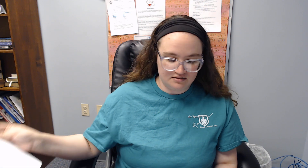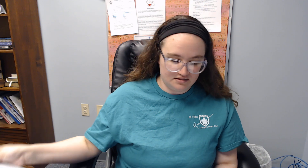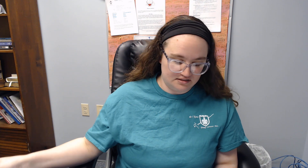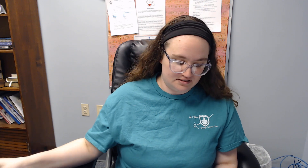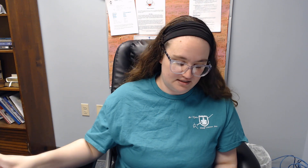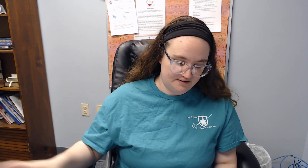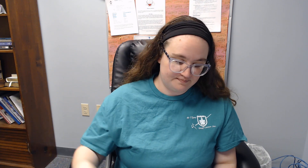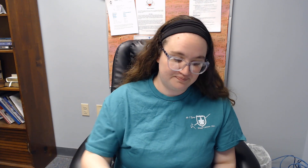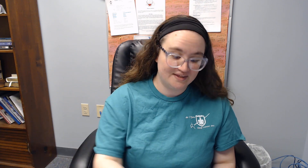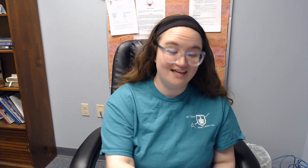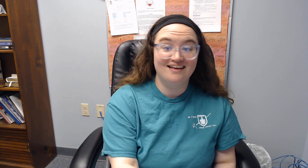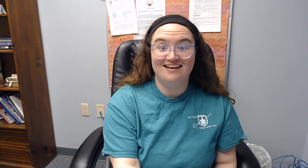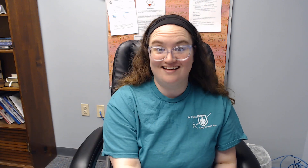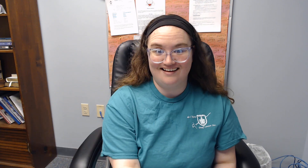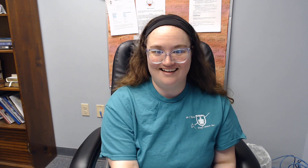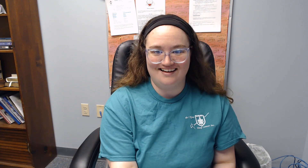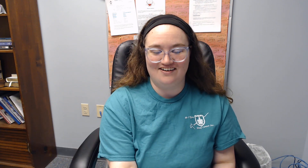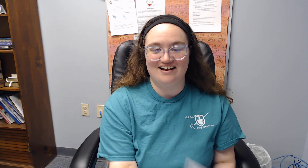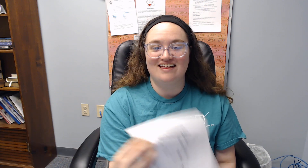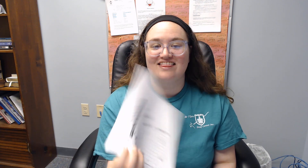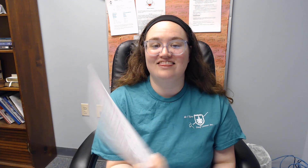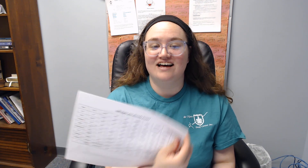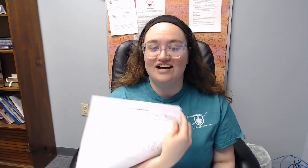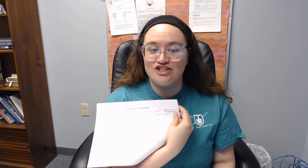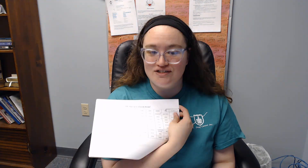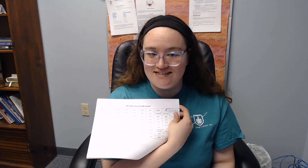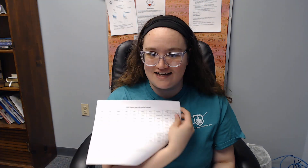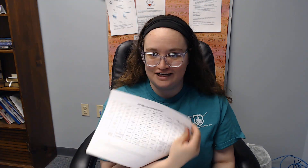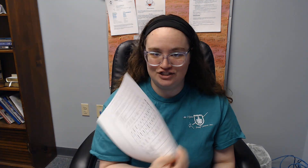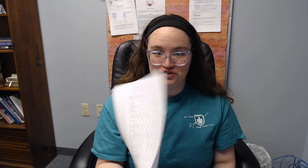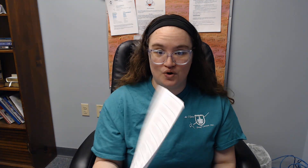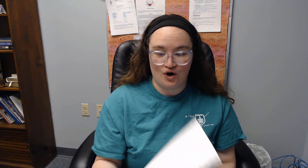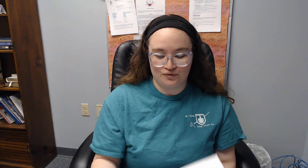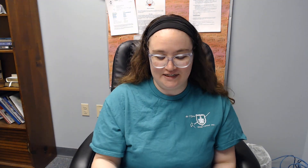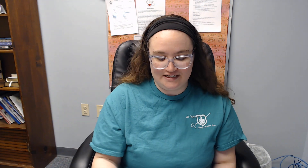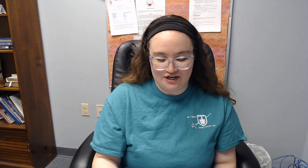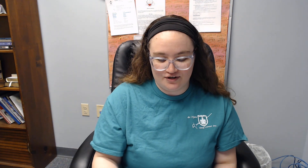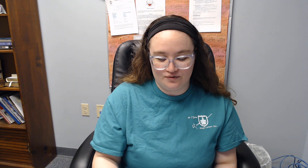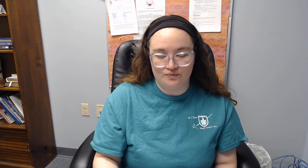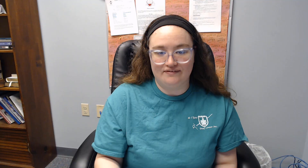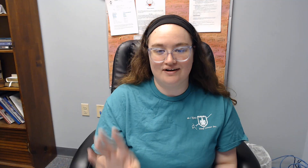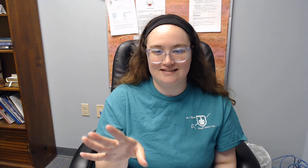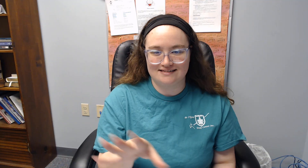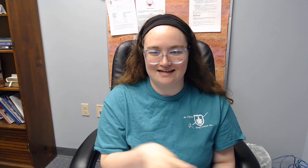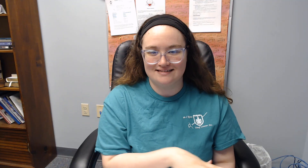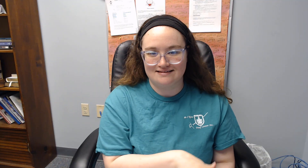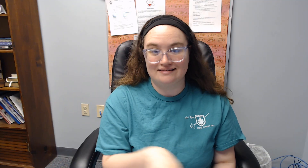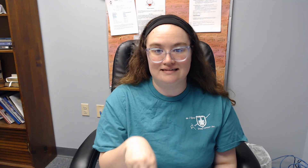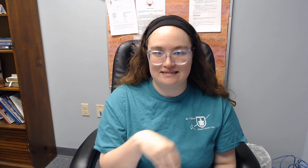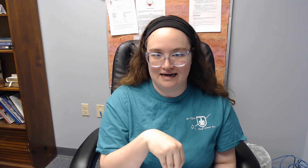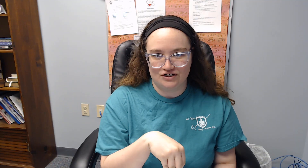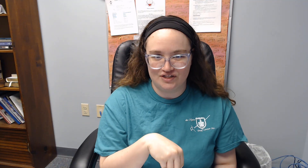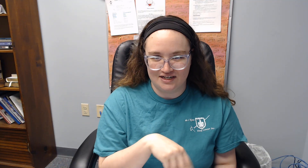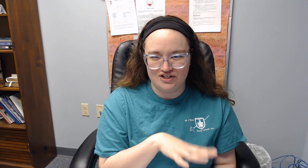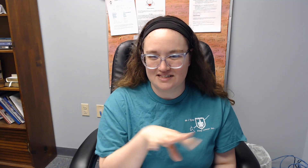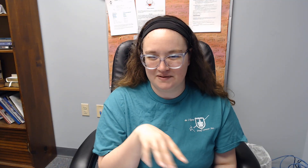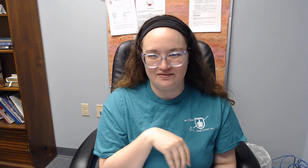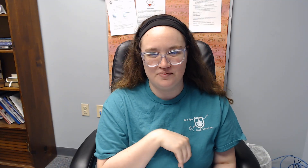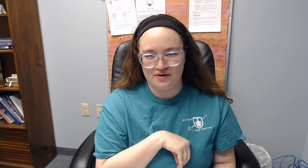Let's see. All right, the 100 signs you already know. We already discussed, it's not actually 100, some of them